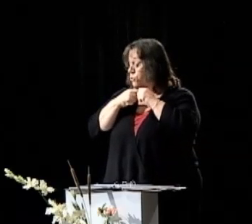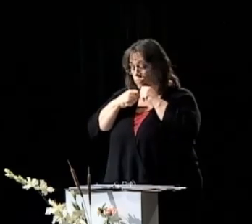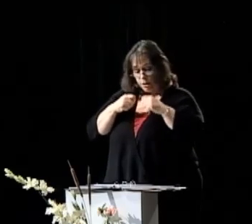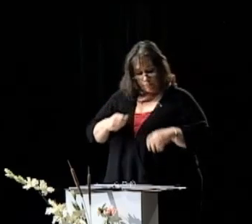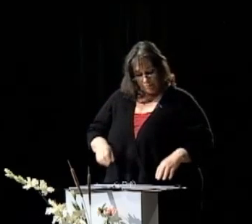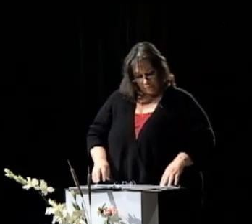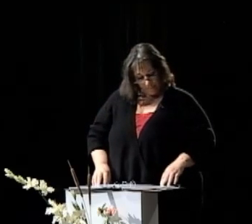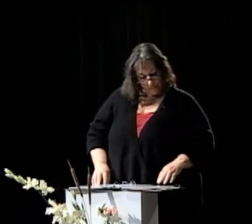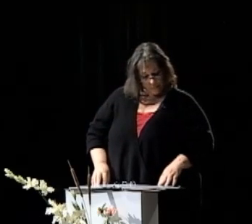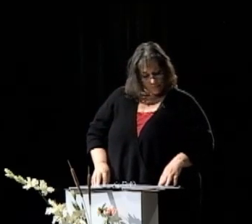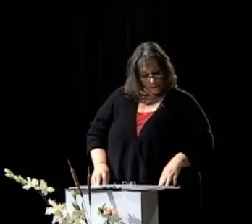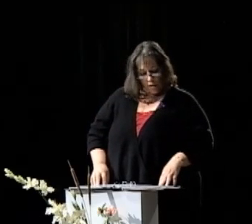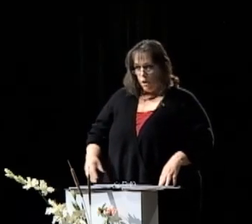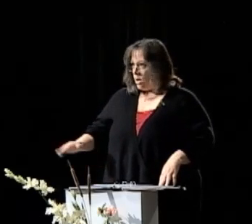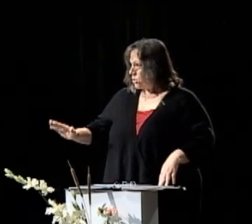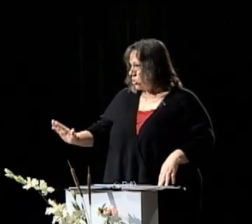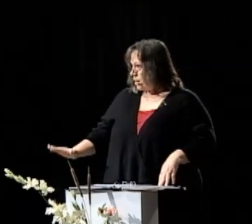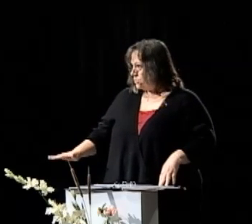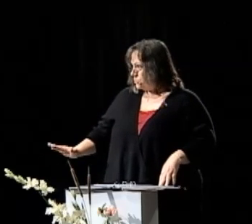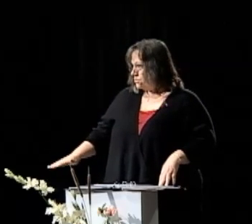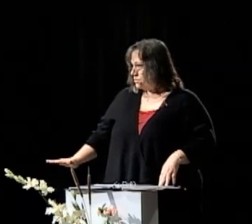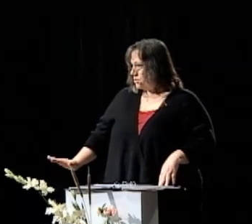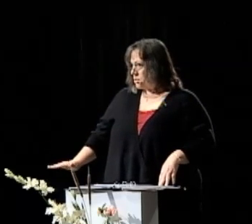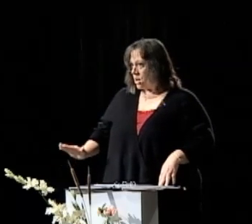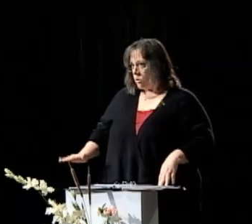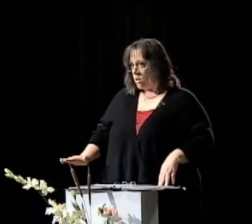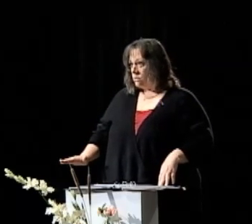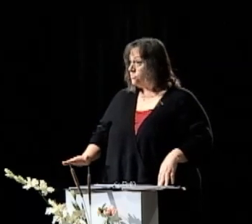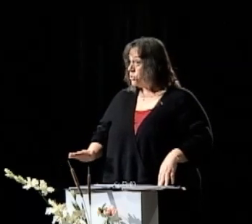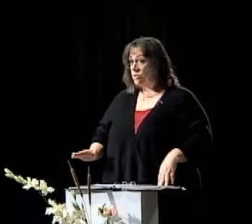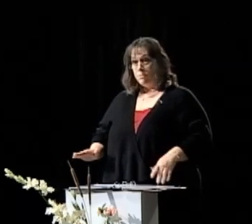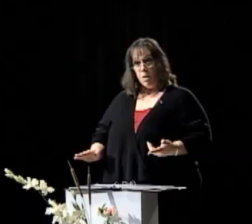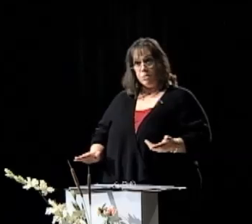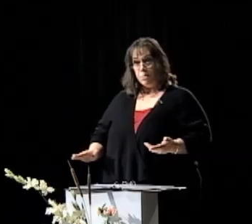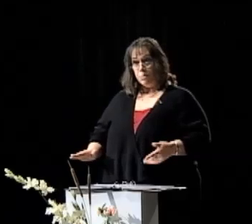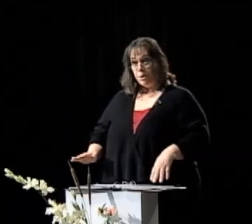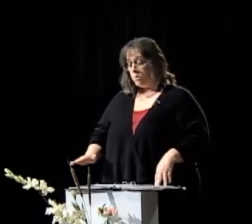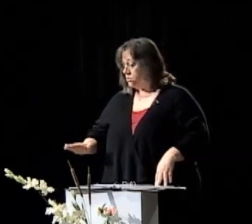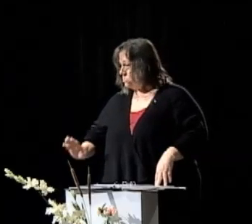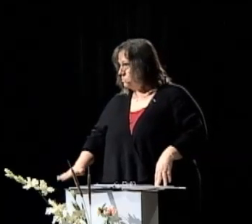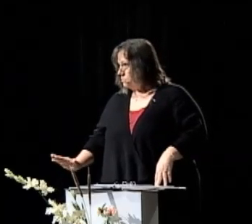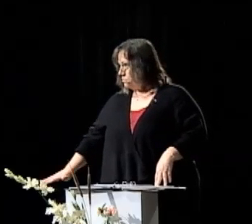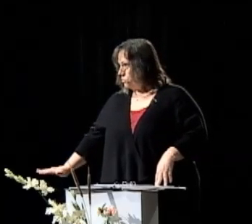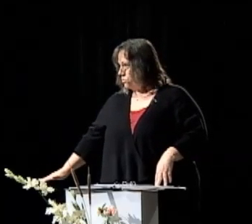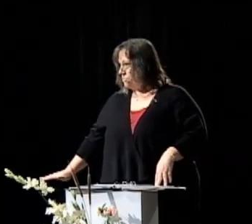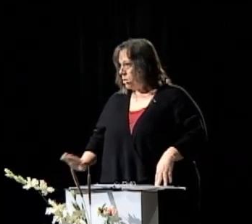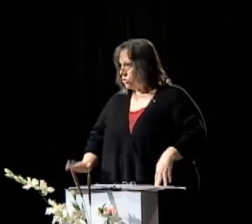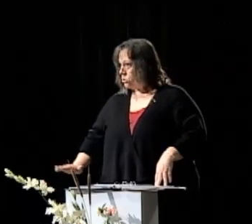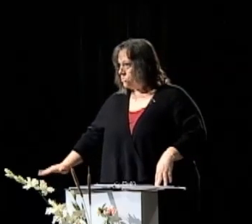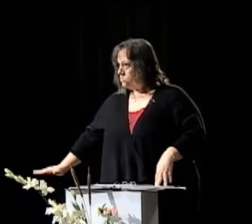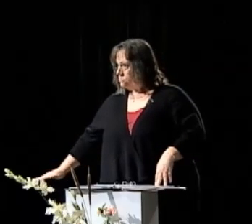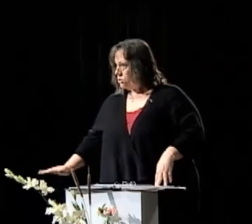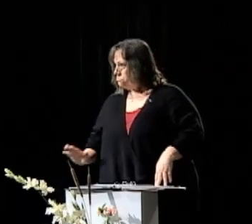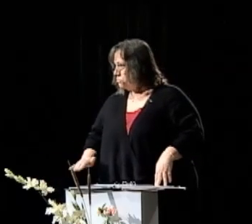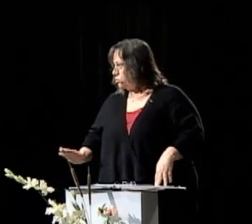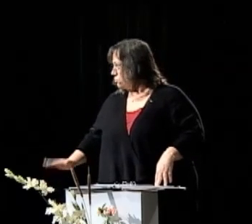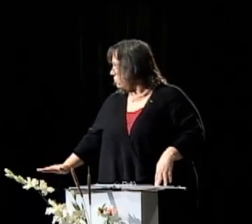string. A child is down here. So then multiple people, you have many children, 2, 3.